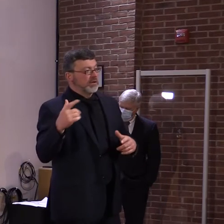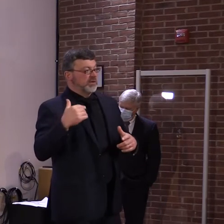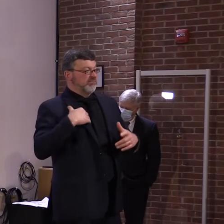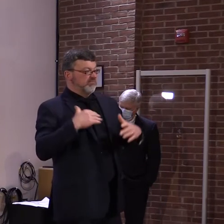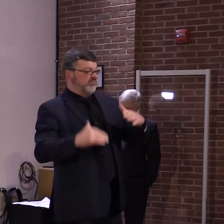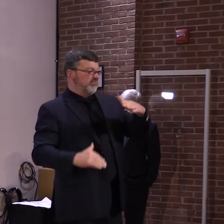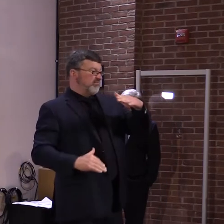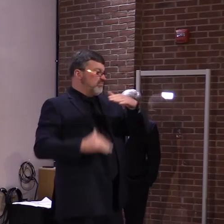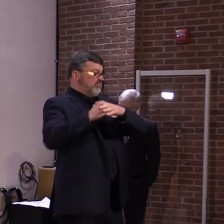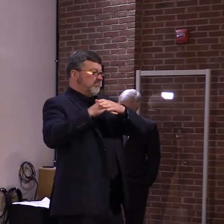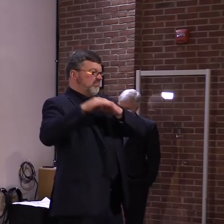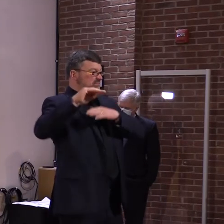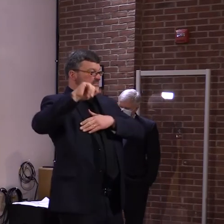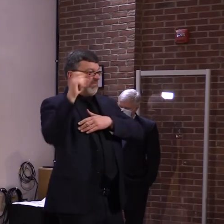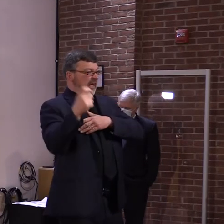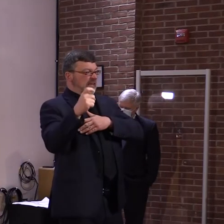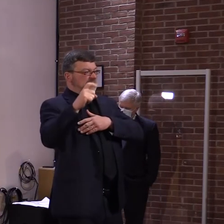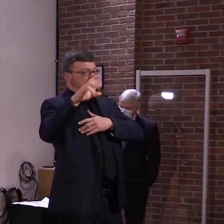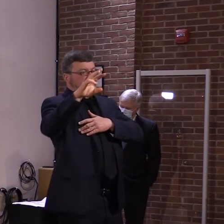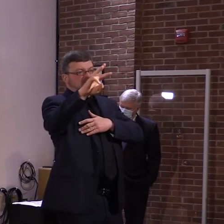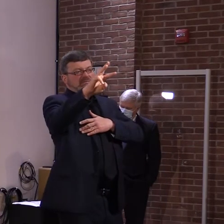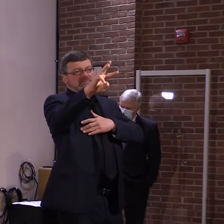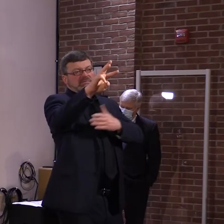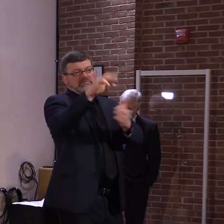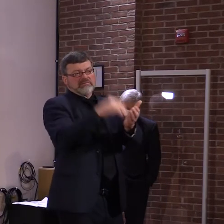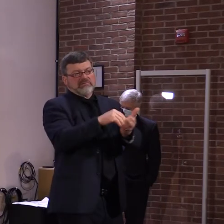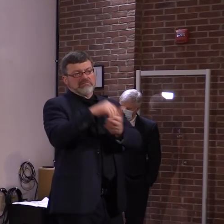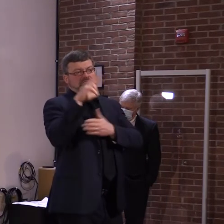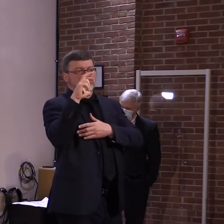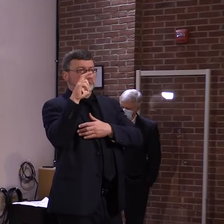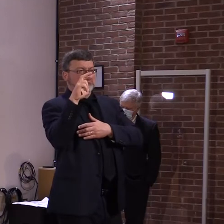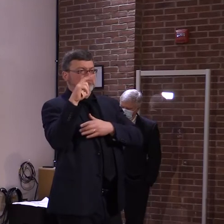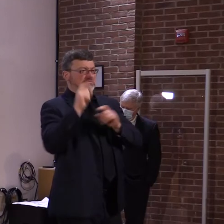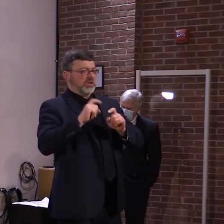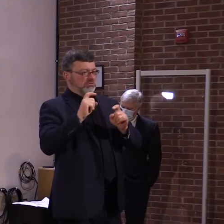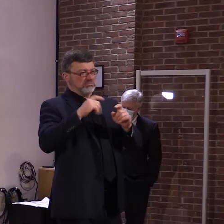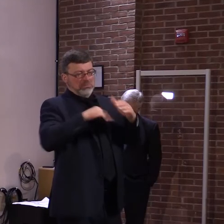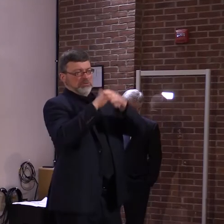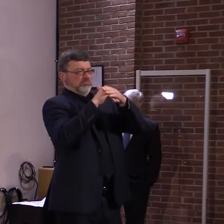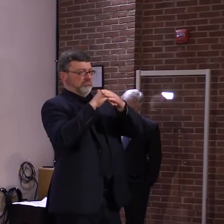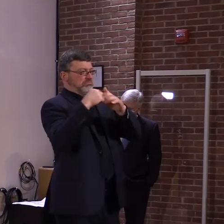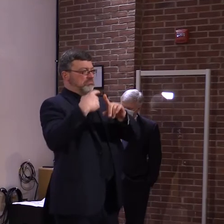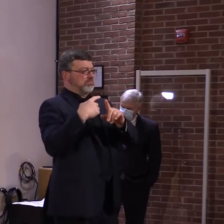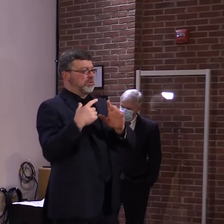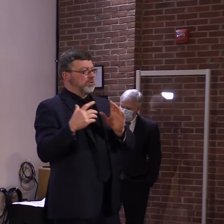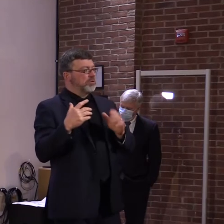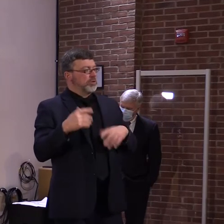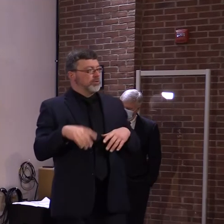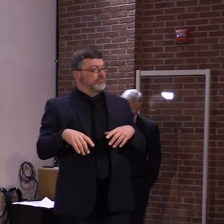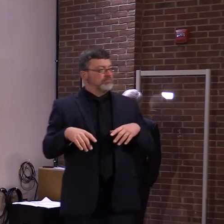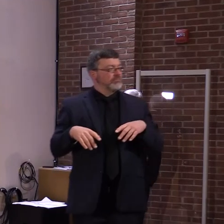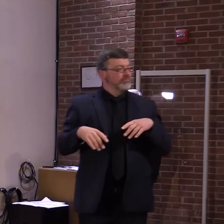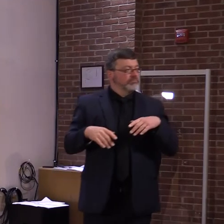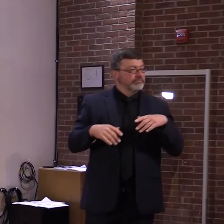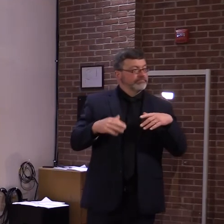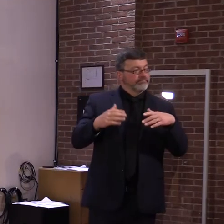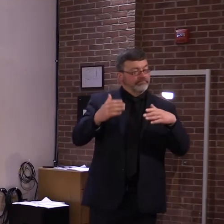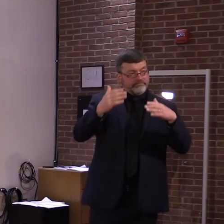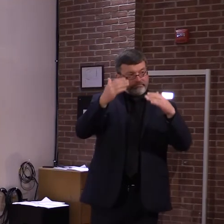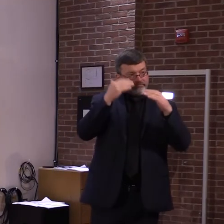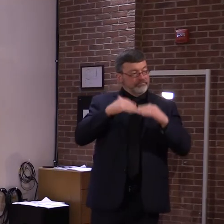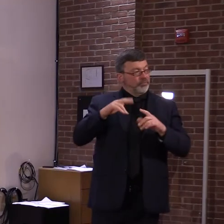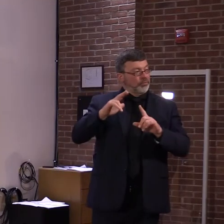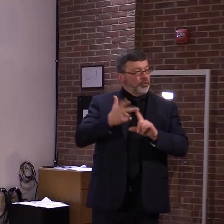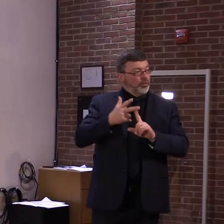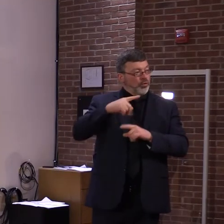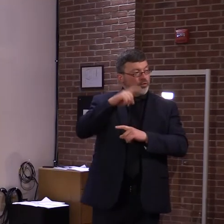Okay. And if I could shift gears with you, Secretary French, I suspect There was a grant application deadline earlier this